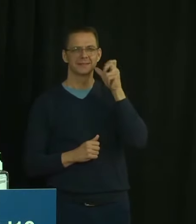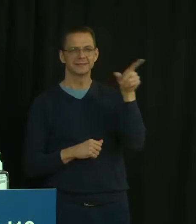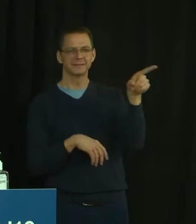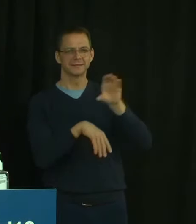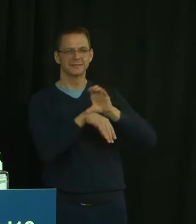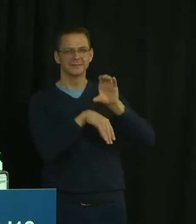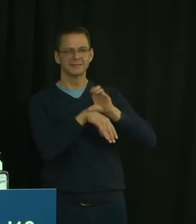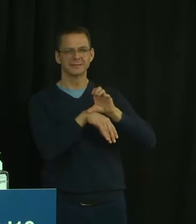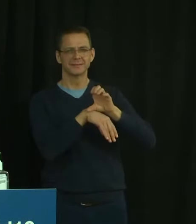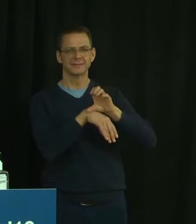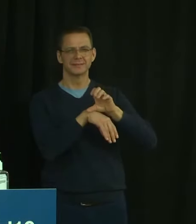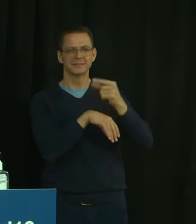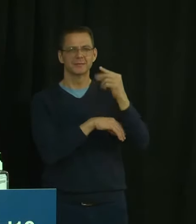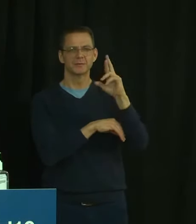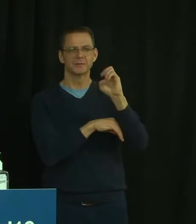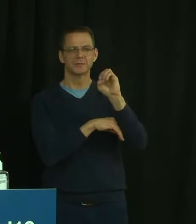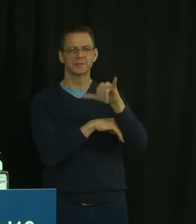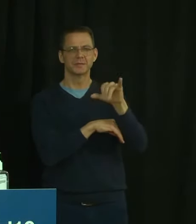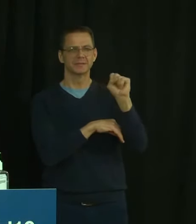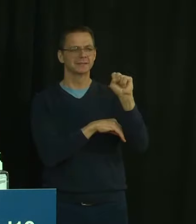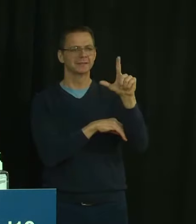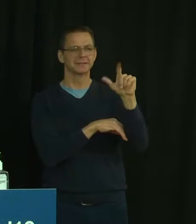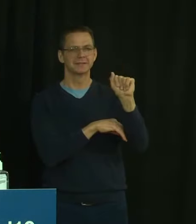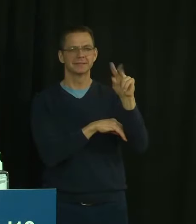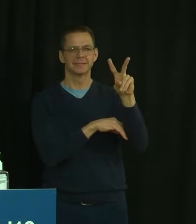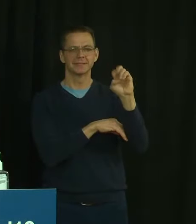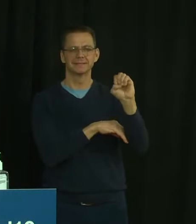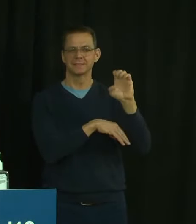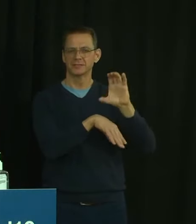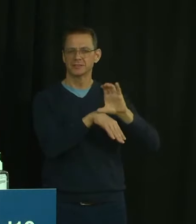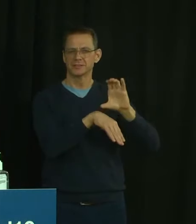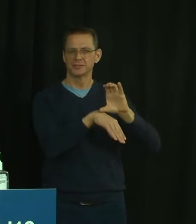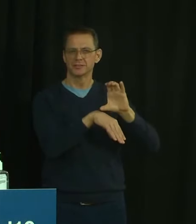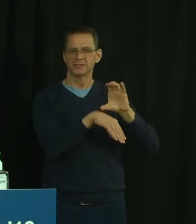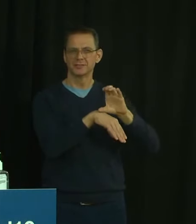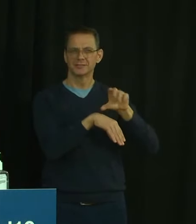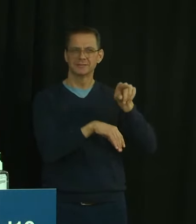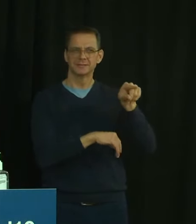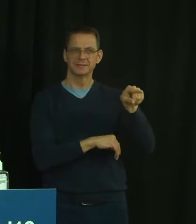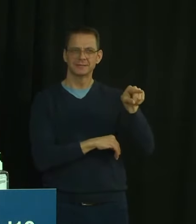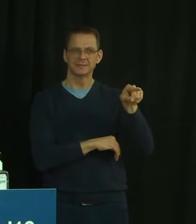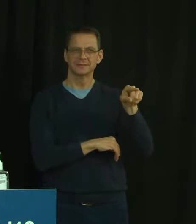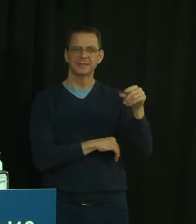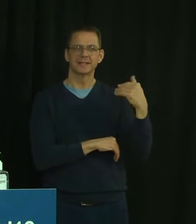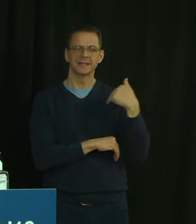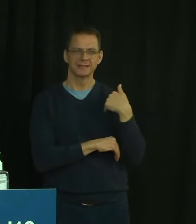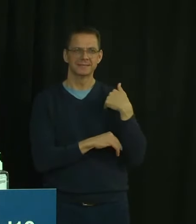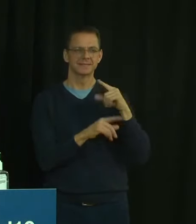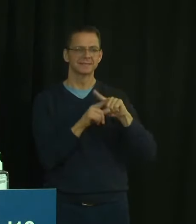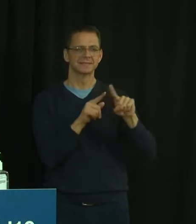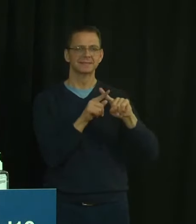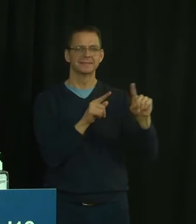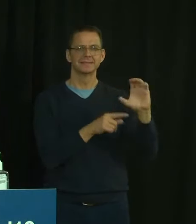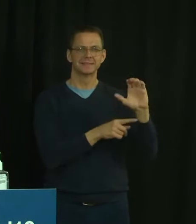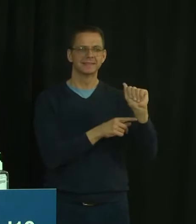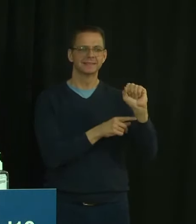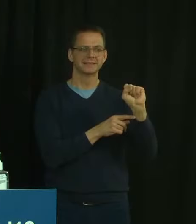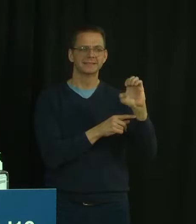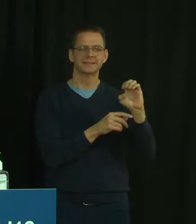to this church previously in the past? Are there any current or outbreaks, and are they working with contact tracers?